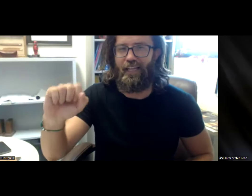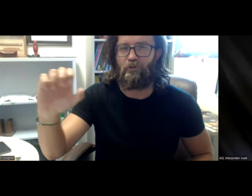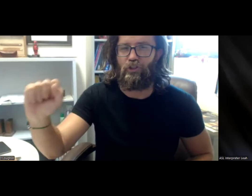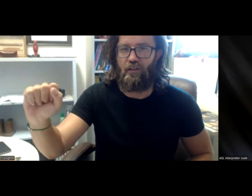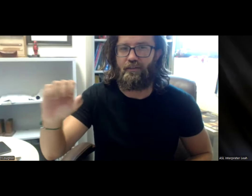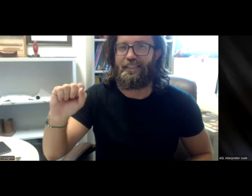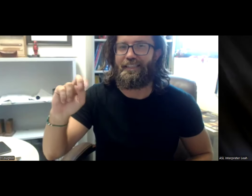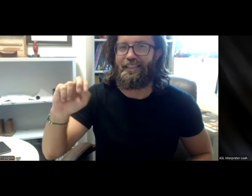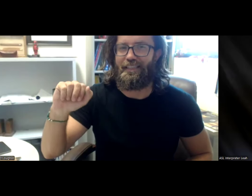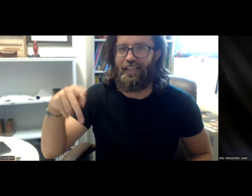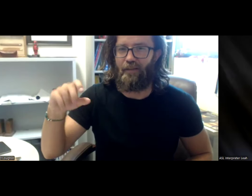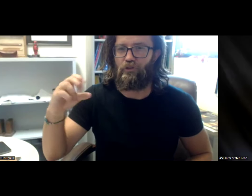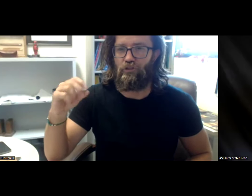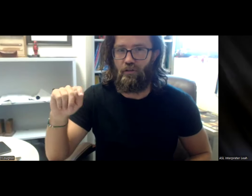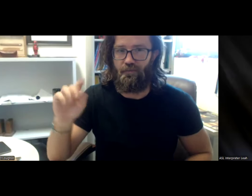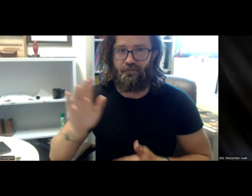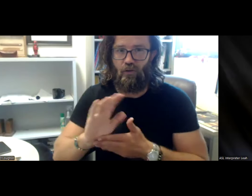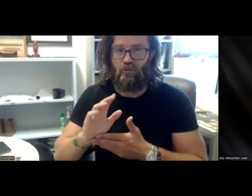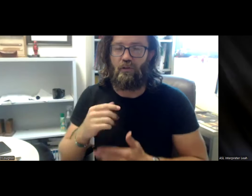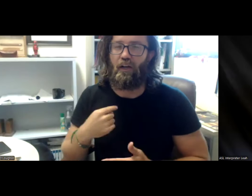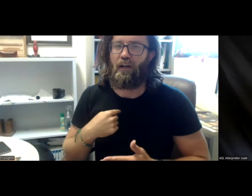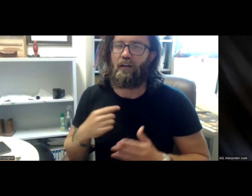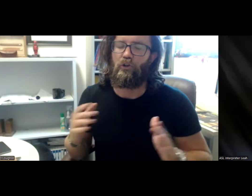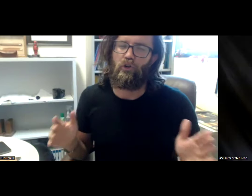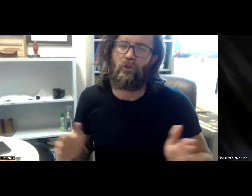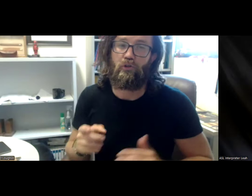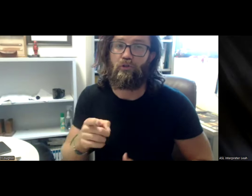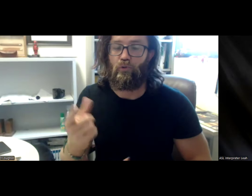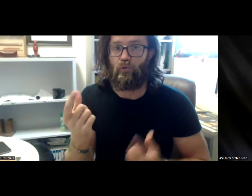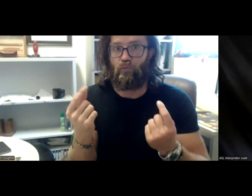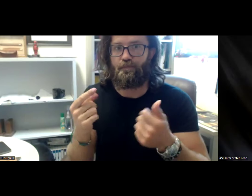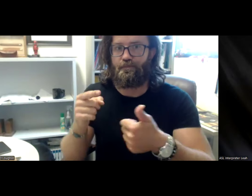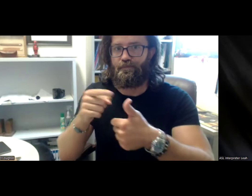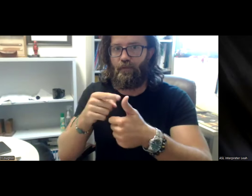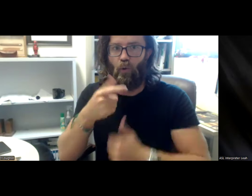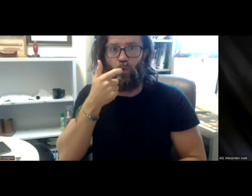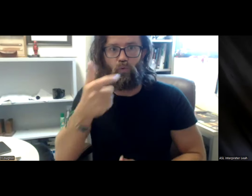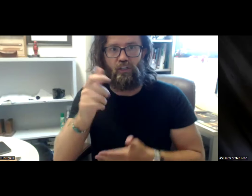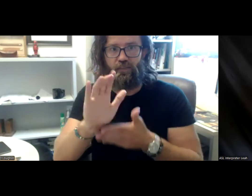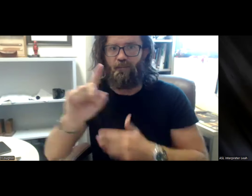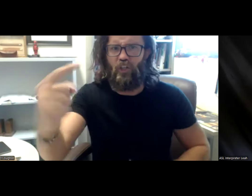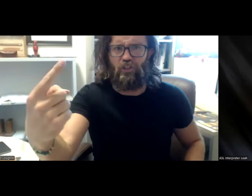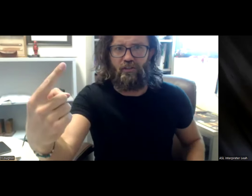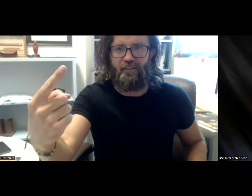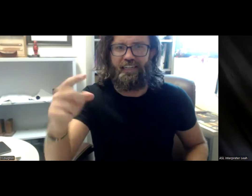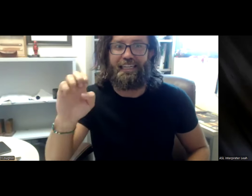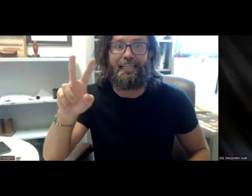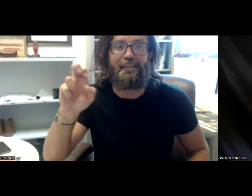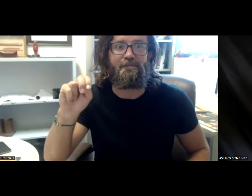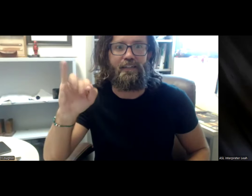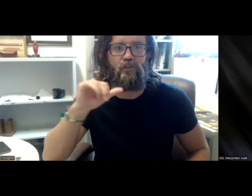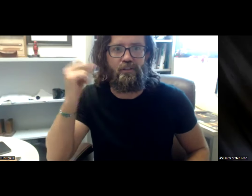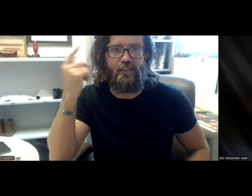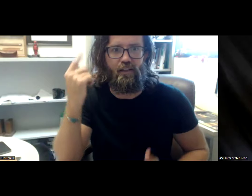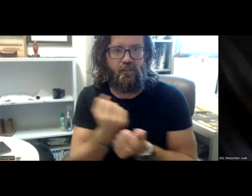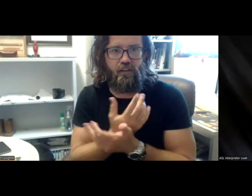When you watch snapshots, those videos, I encourage you to do this. First,